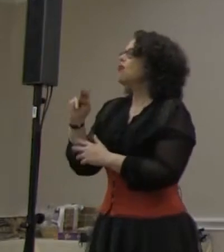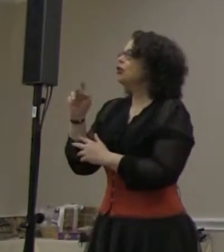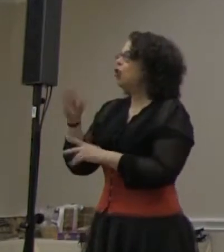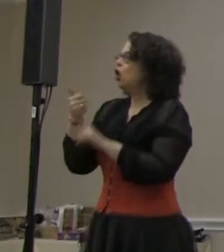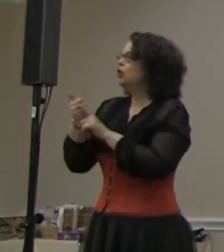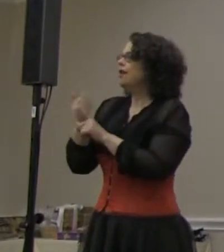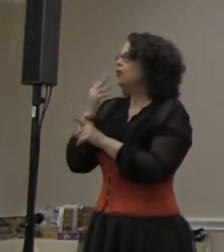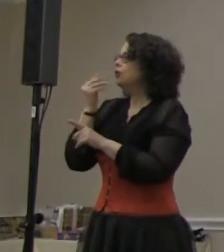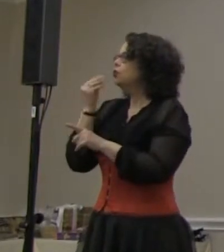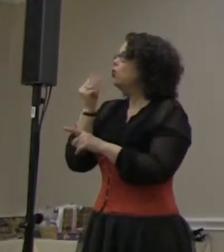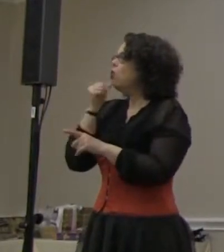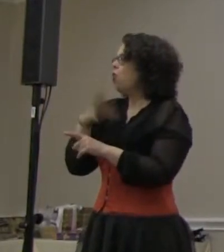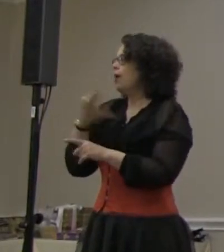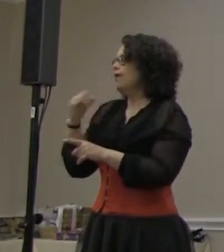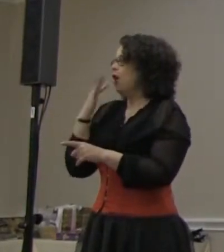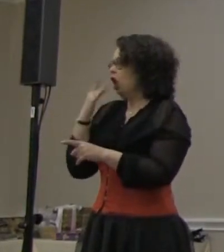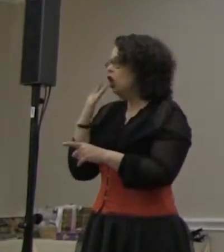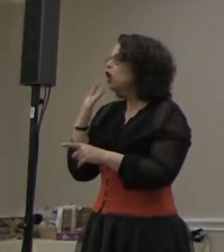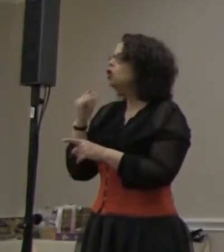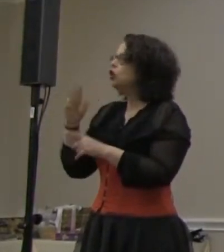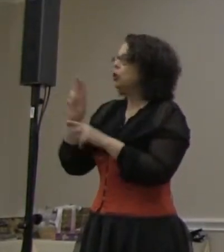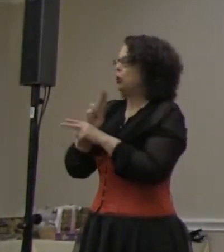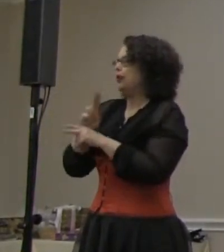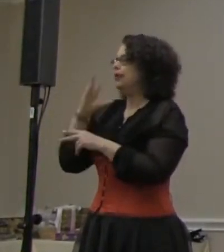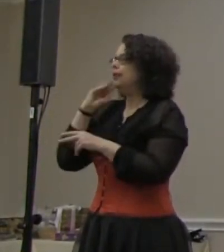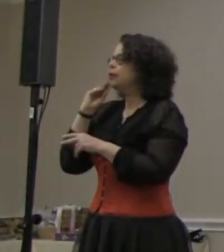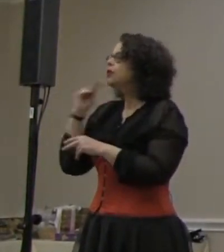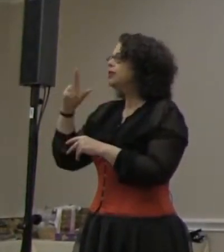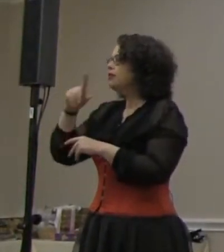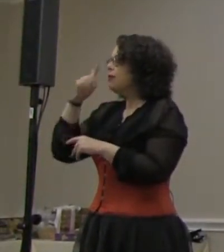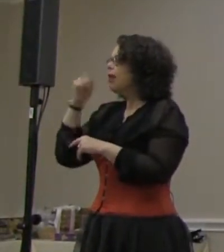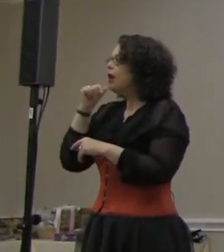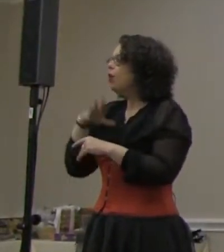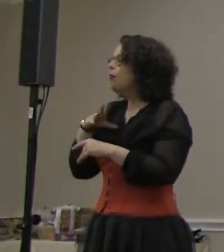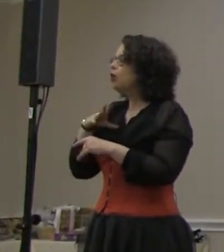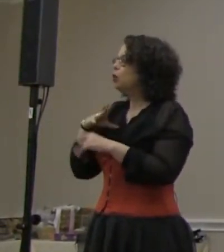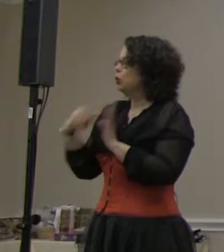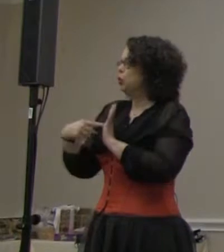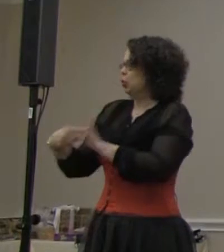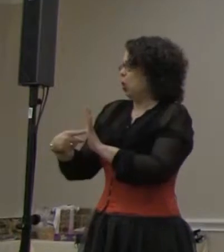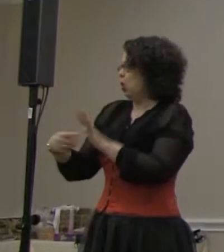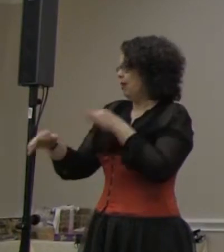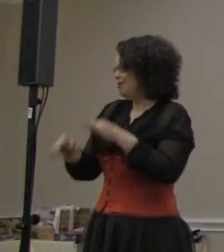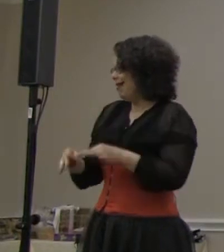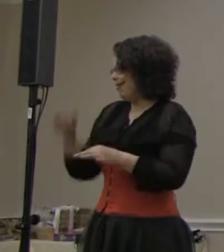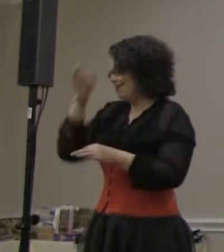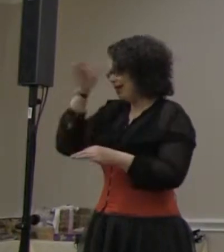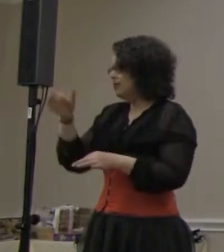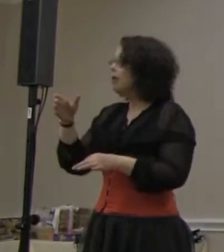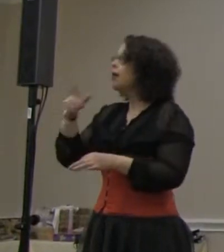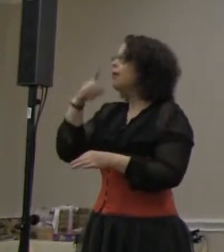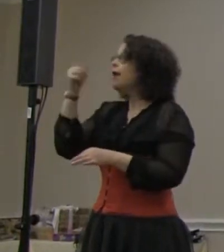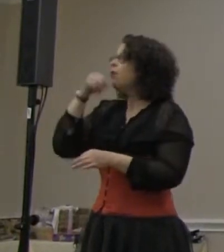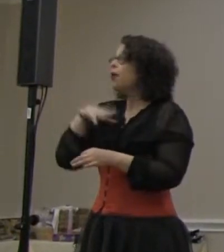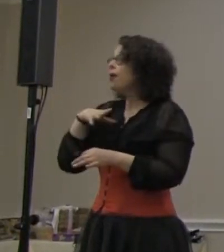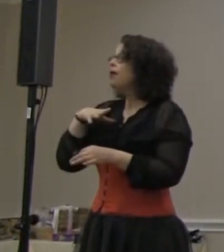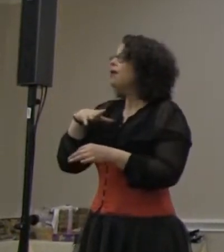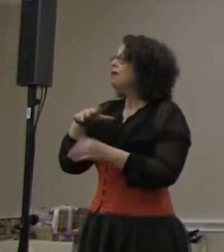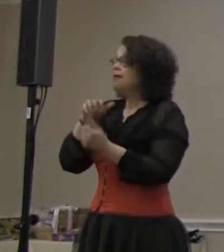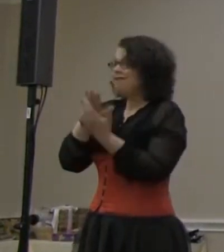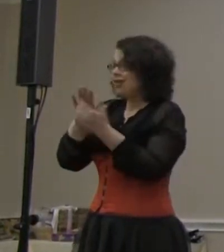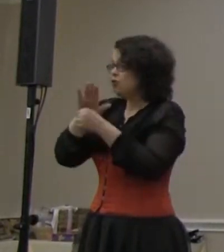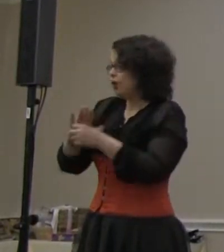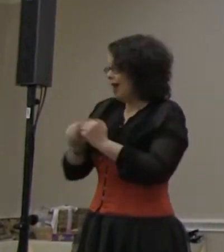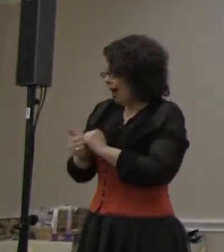woman of color, uses the experiences of black women to illustrate the concept. Black women face oppression both as